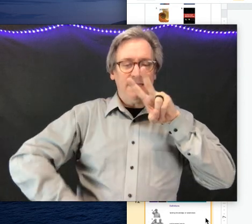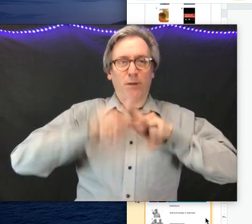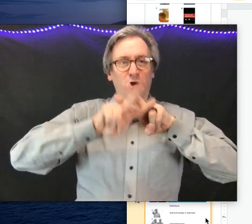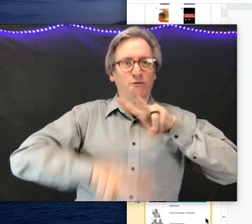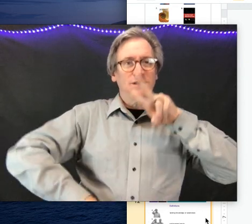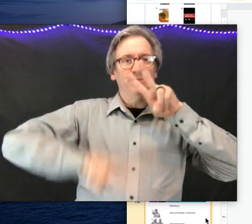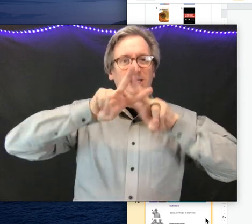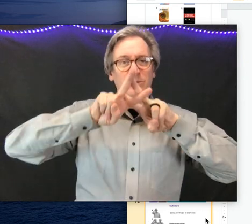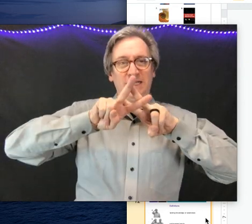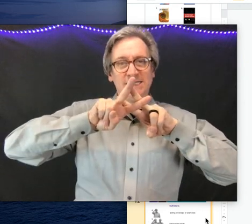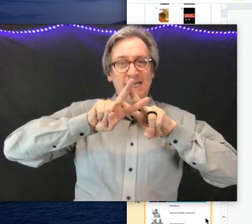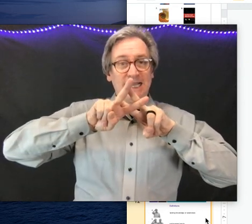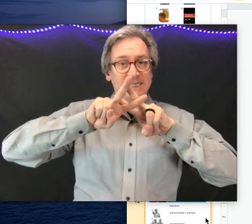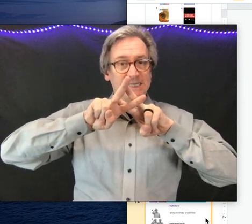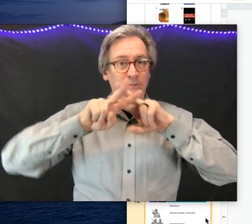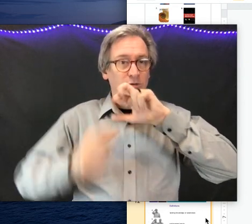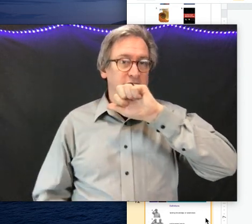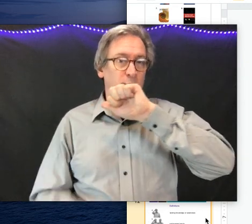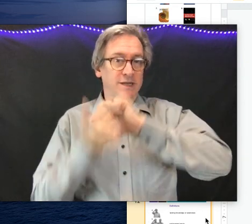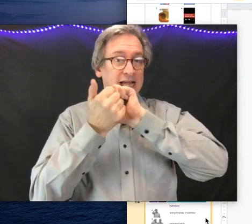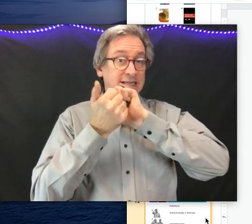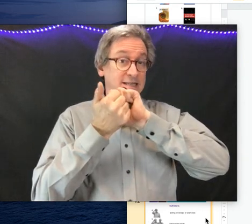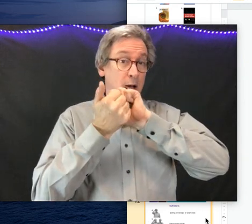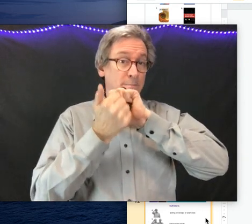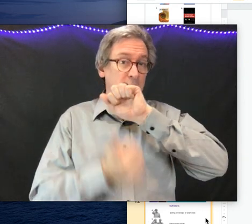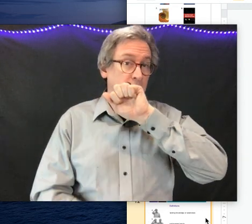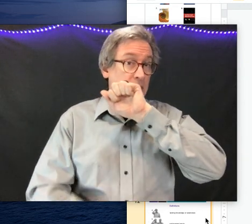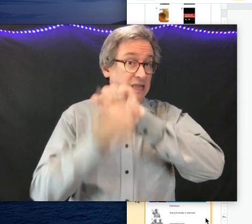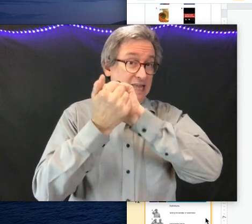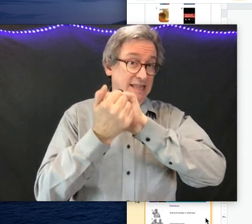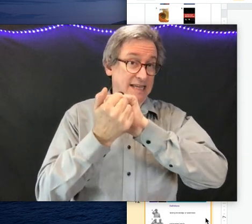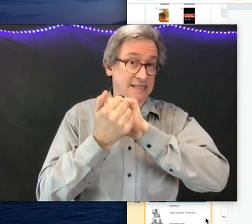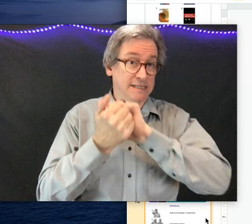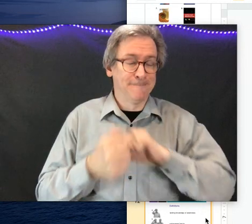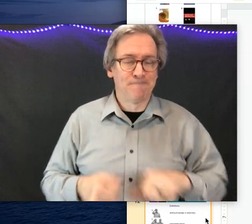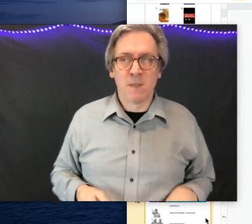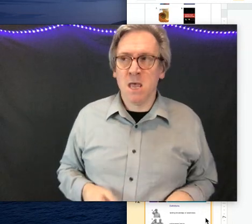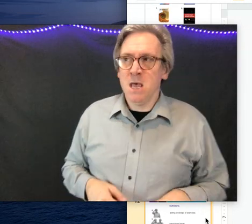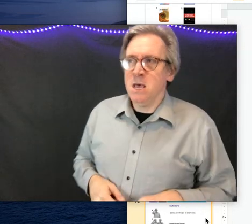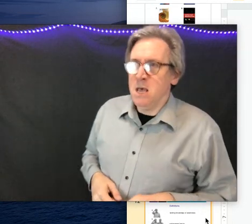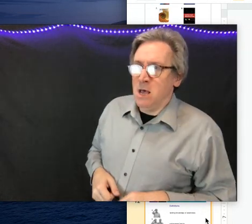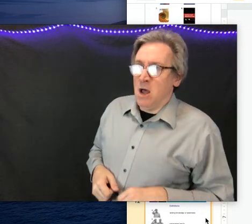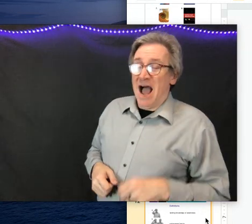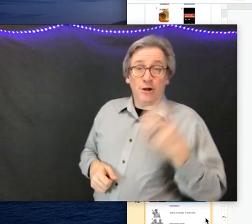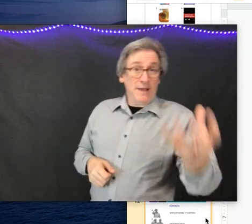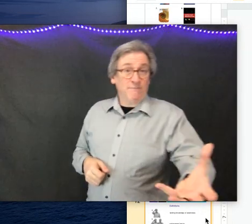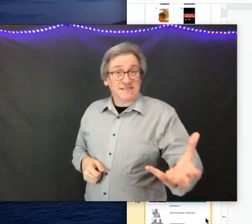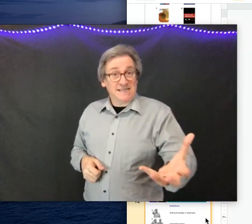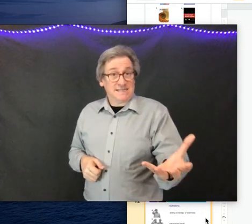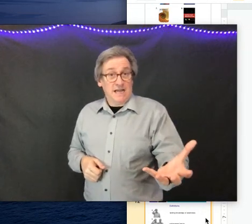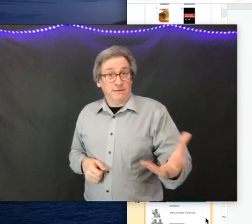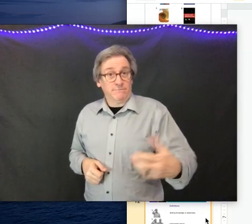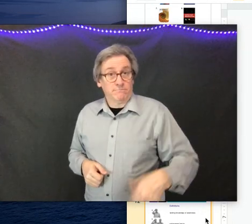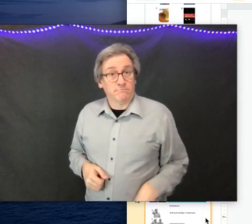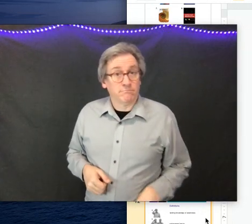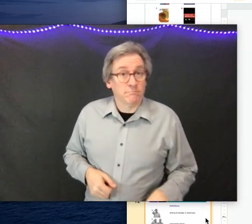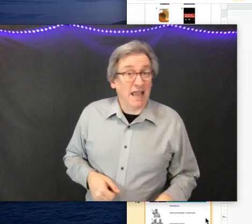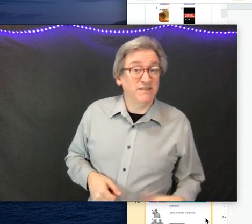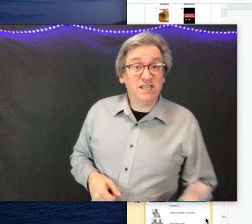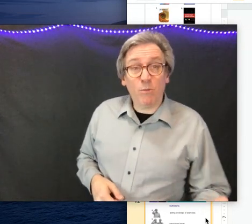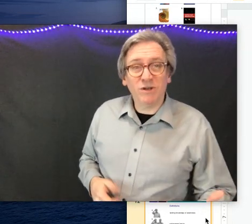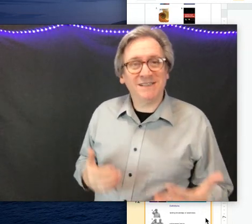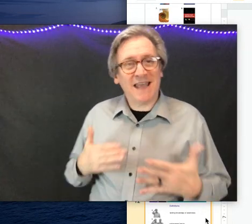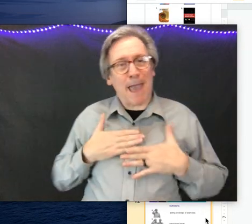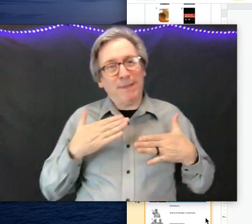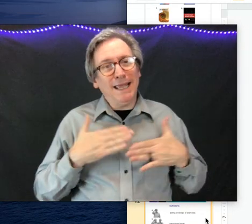I think part of the reason we do this is a similar reason we sign dumb, like this. How do we emphasize a sign?